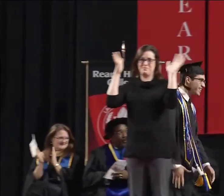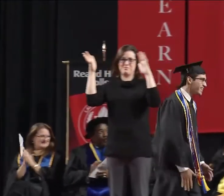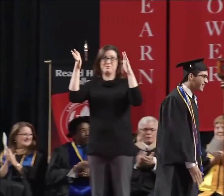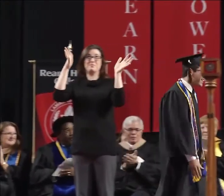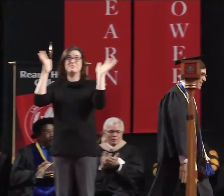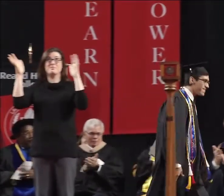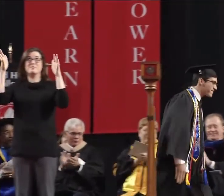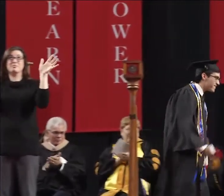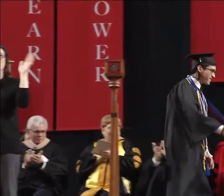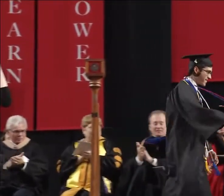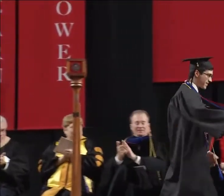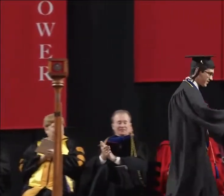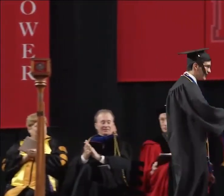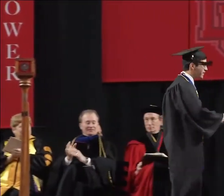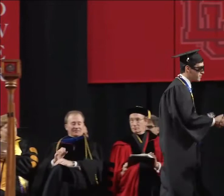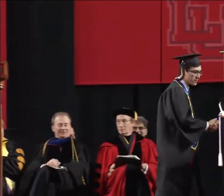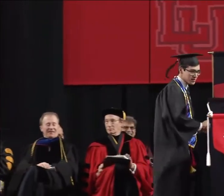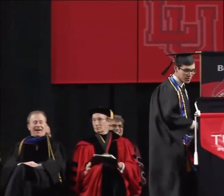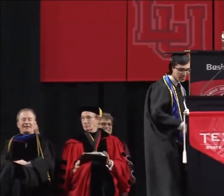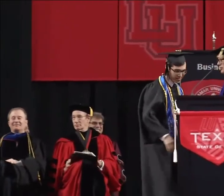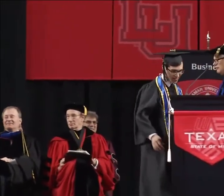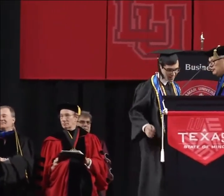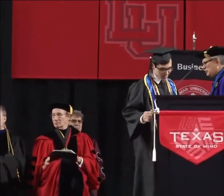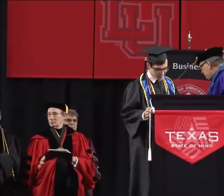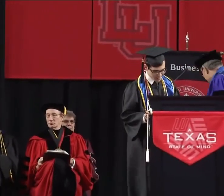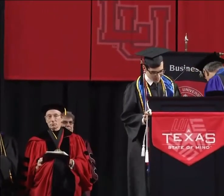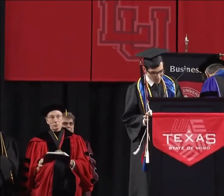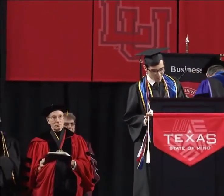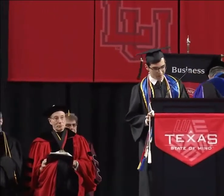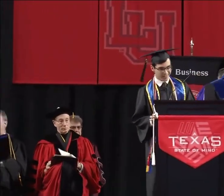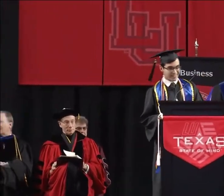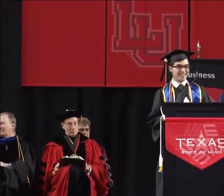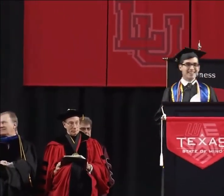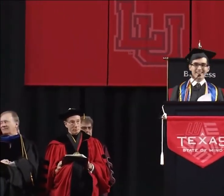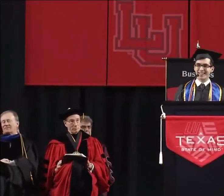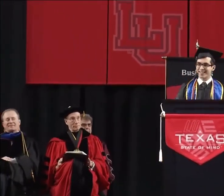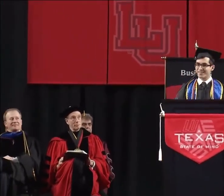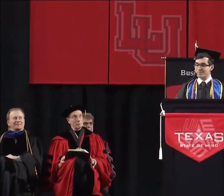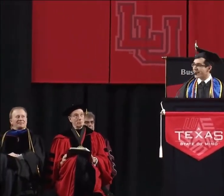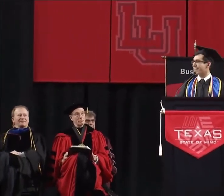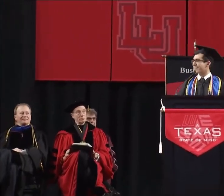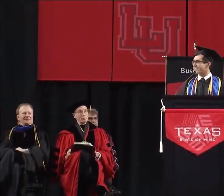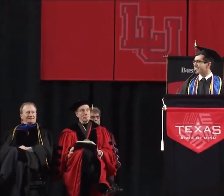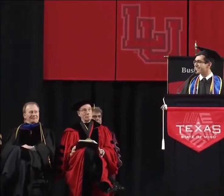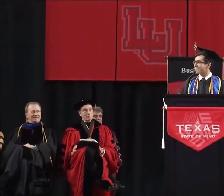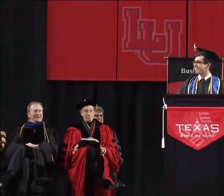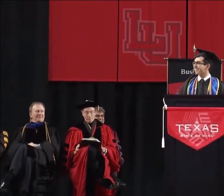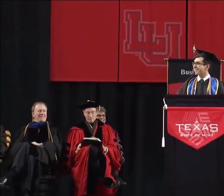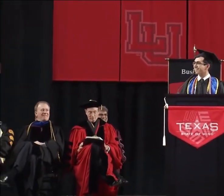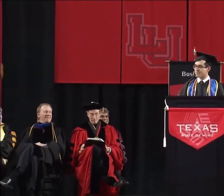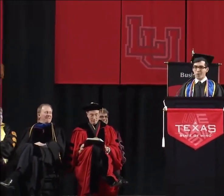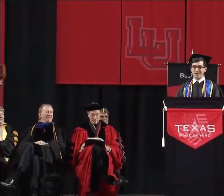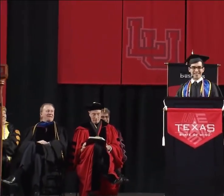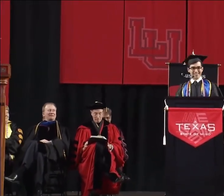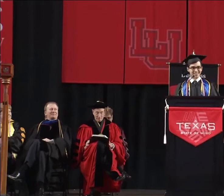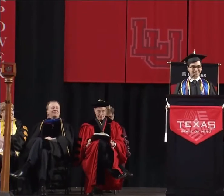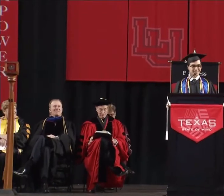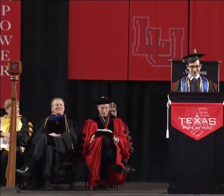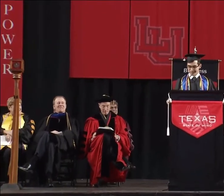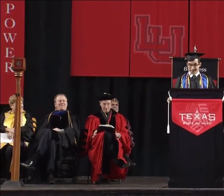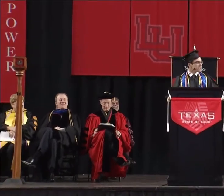Starts here if you want to read. All right. Man, good